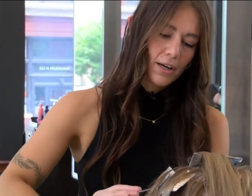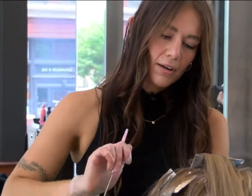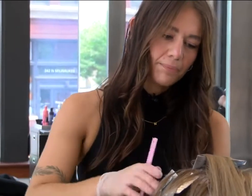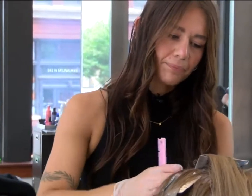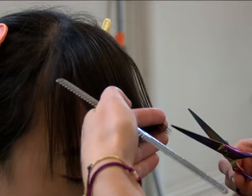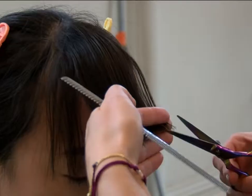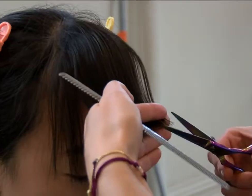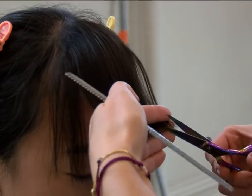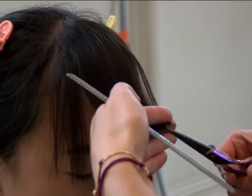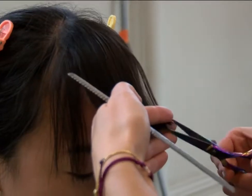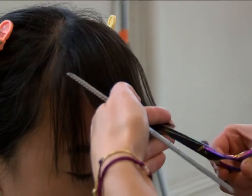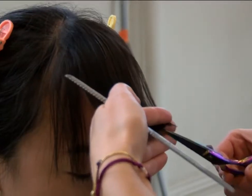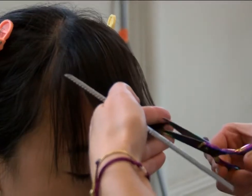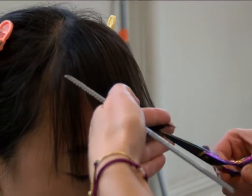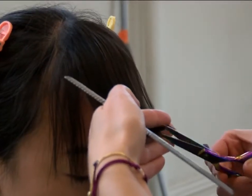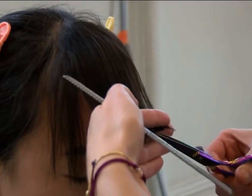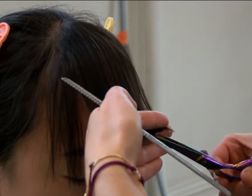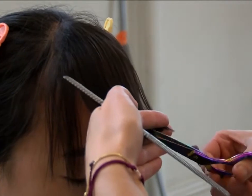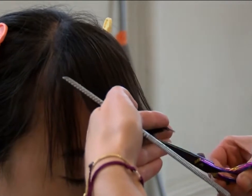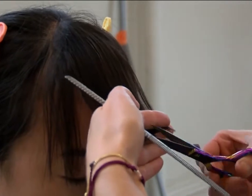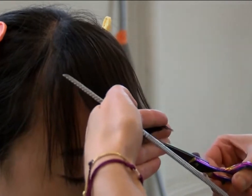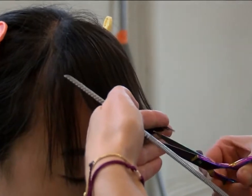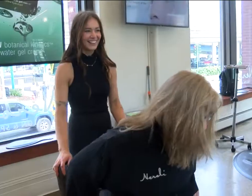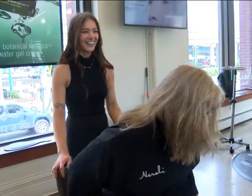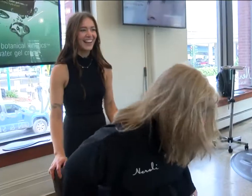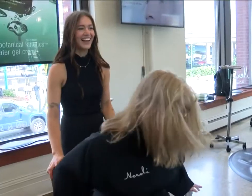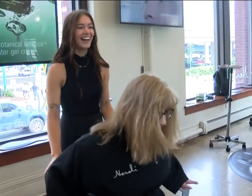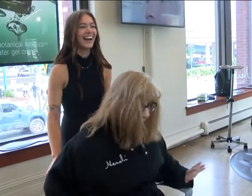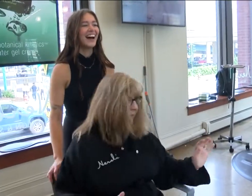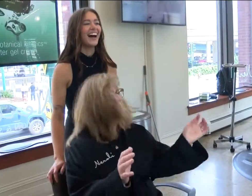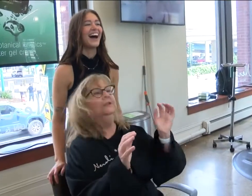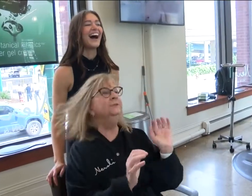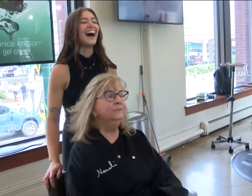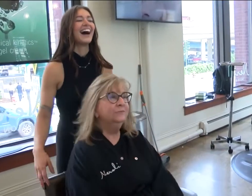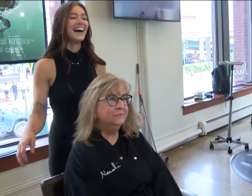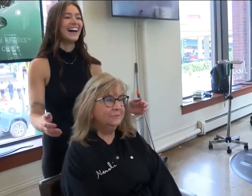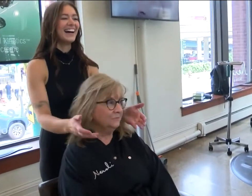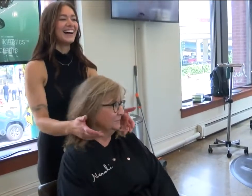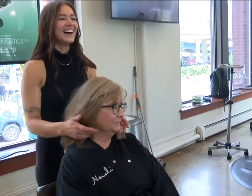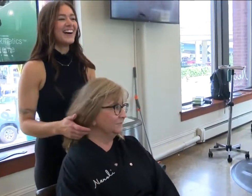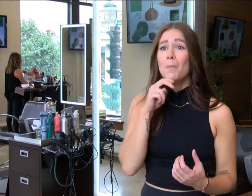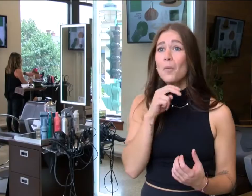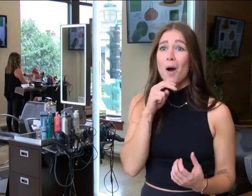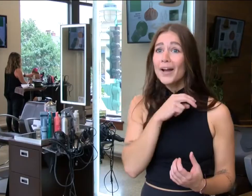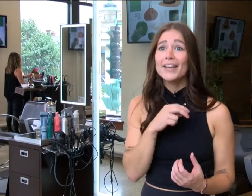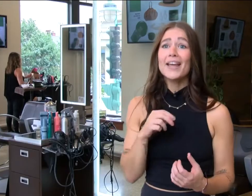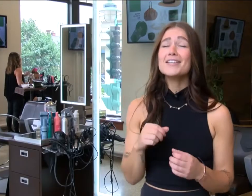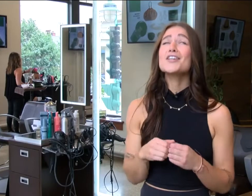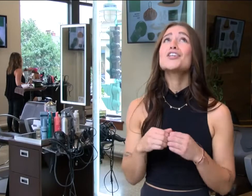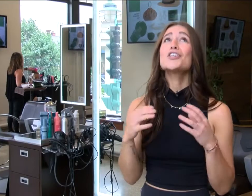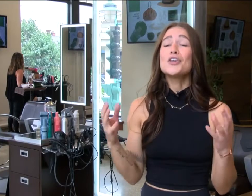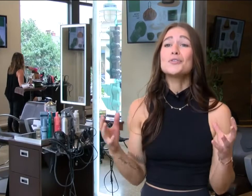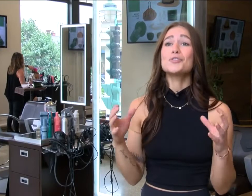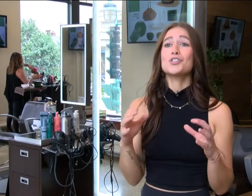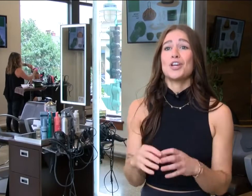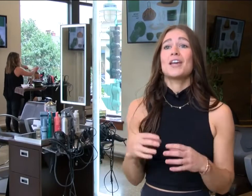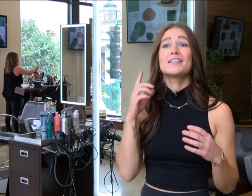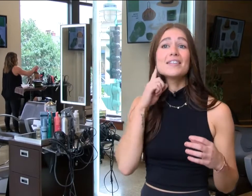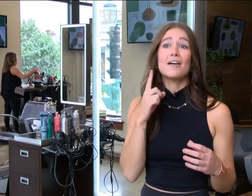gap and provide the best service possible for whoever comes to sit in her seat. Milwaukee has a huge deaf